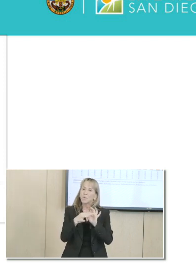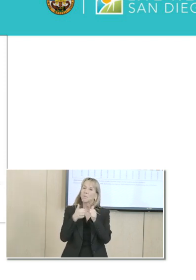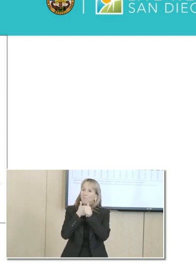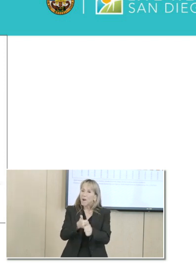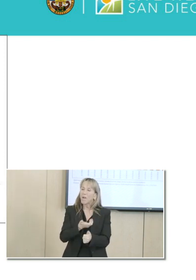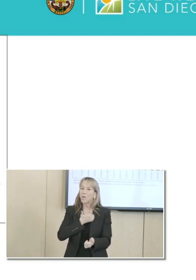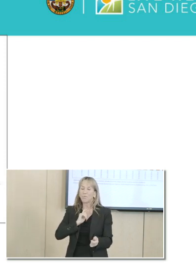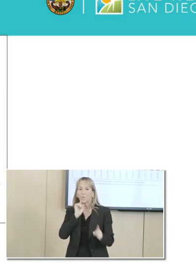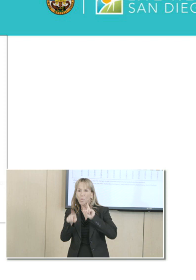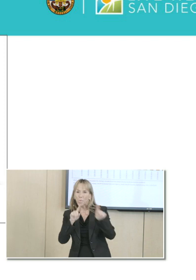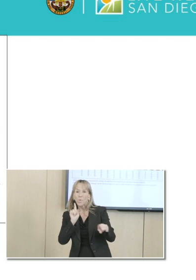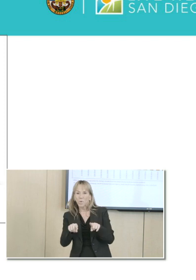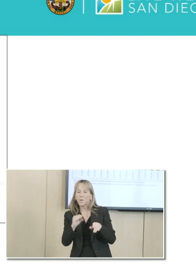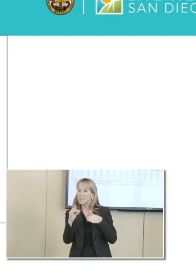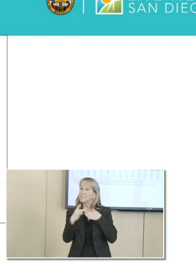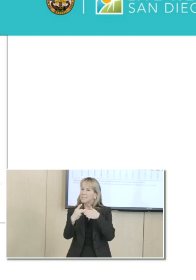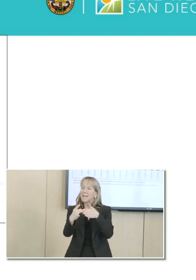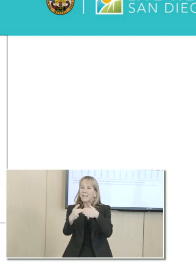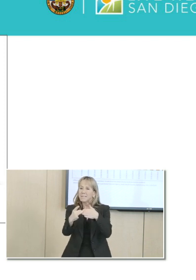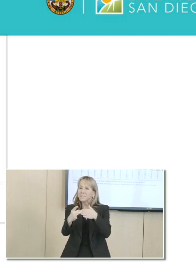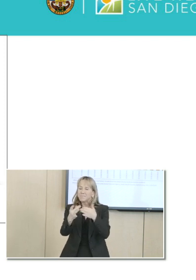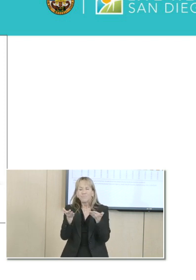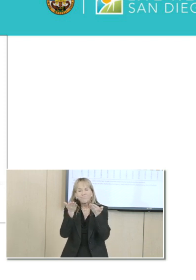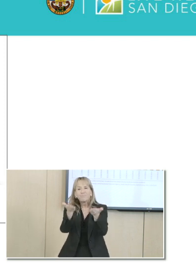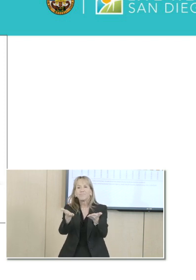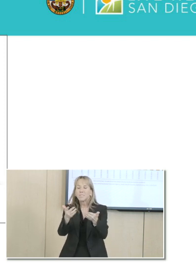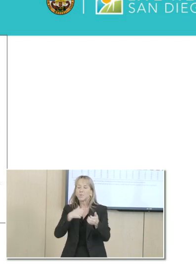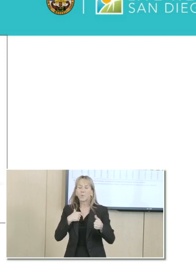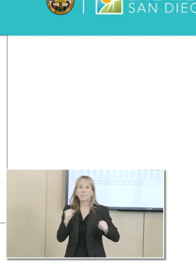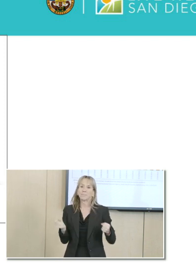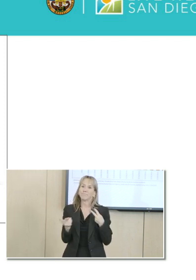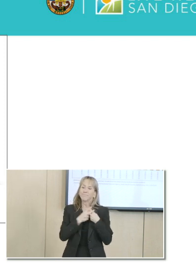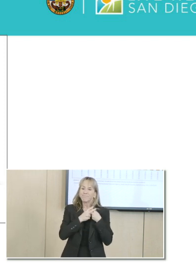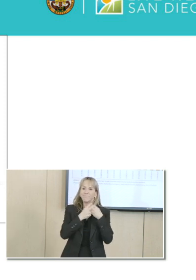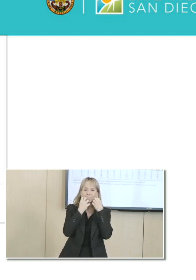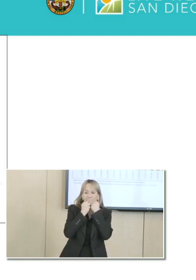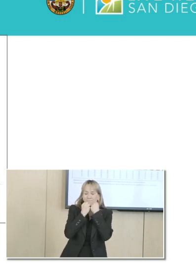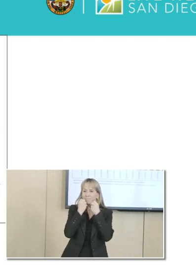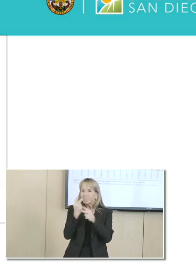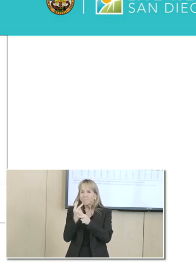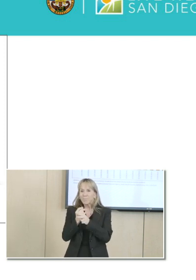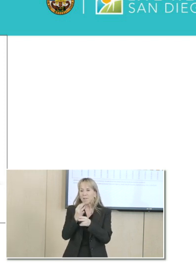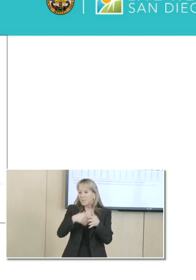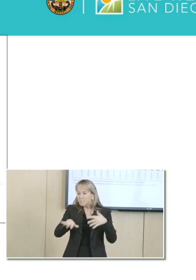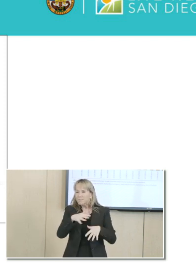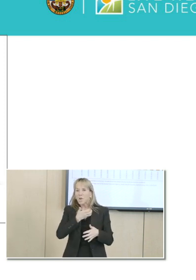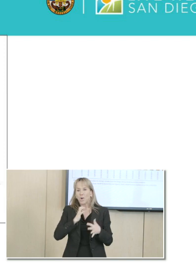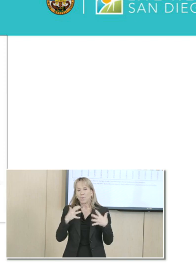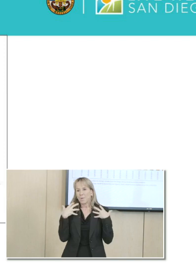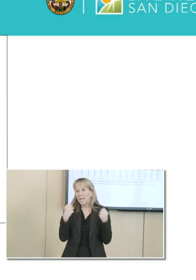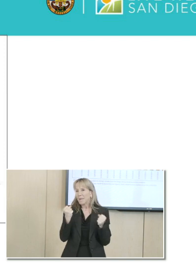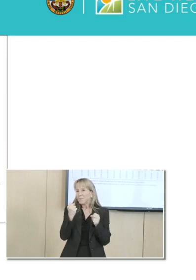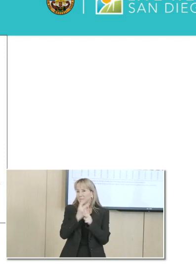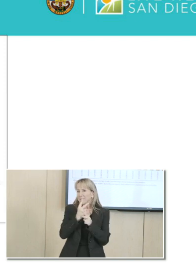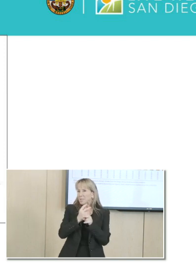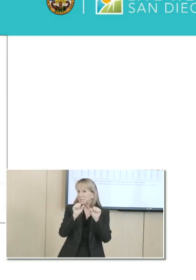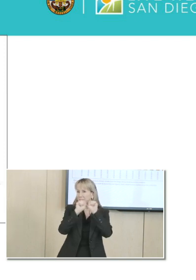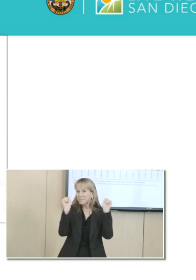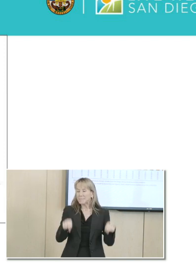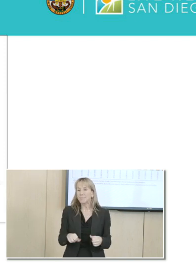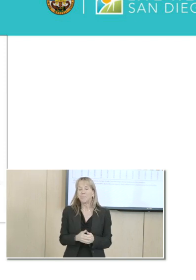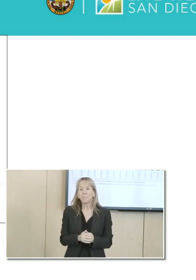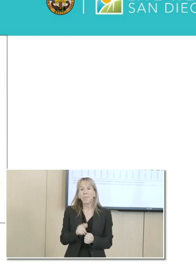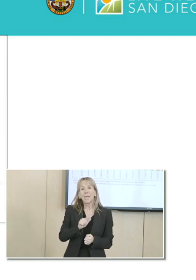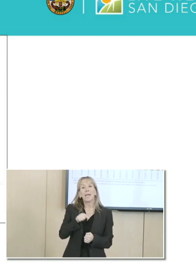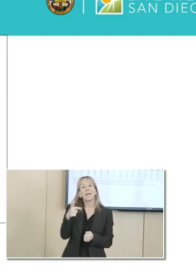to these orders and these guidance in the best help we can preserve our healthcare system and get through it. Next up, I'm going to introduce Dr. Eric McDonald,